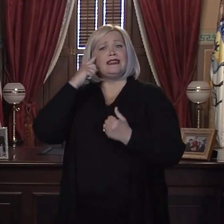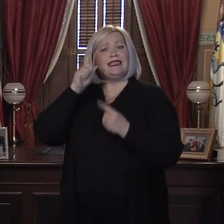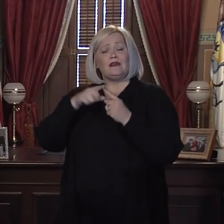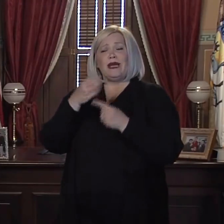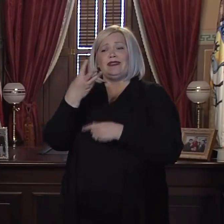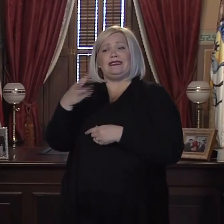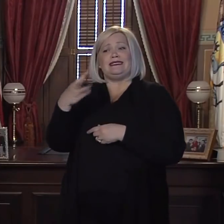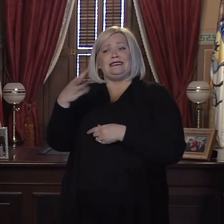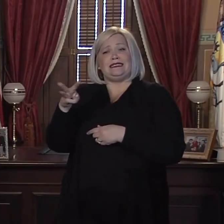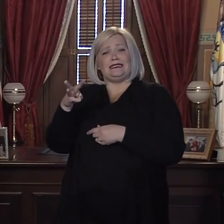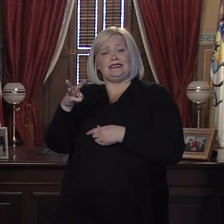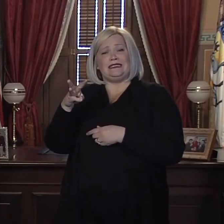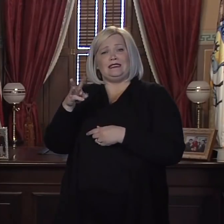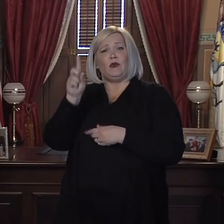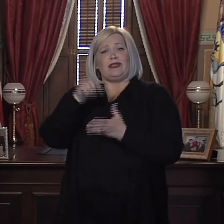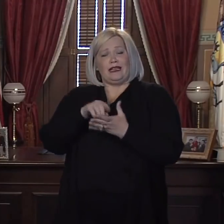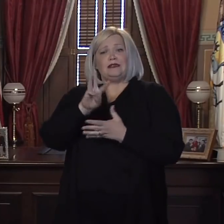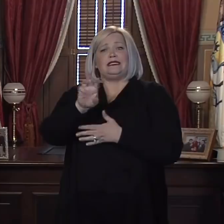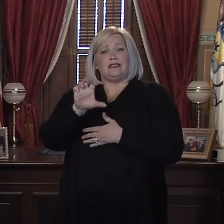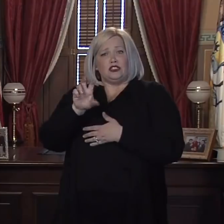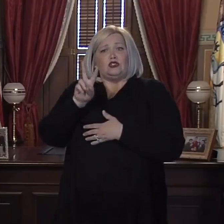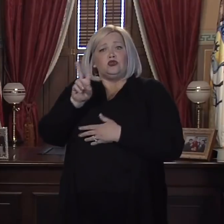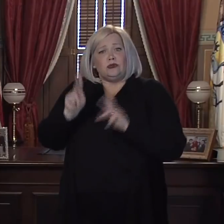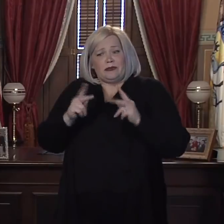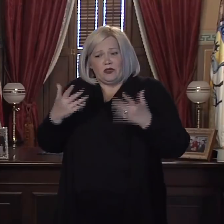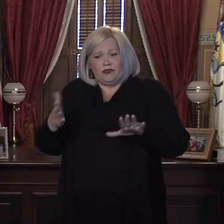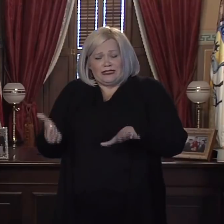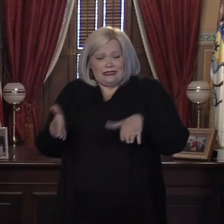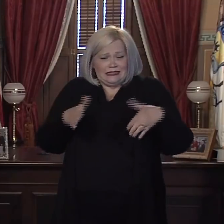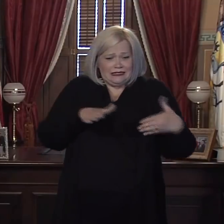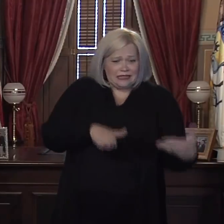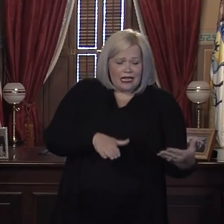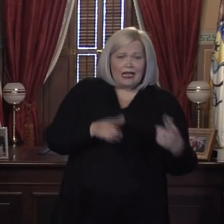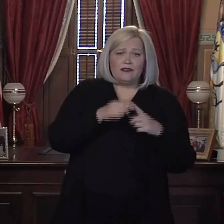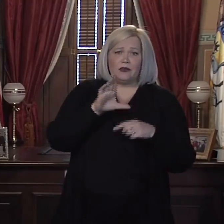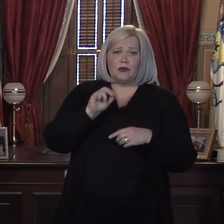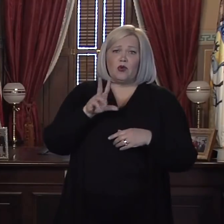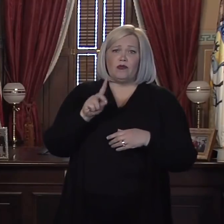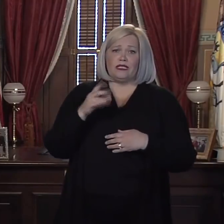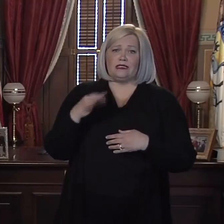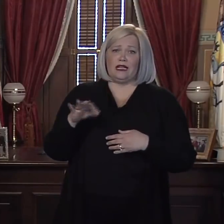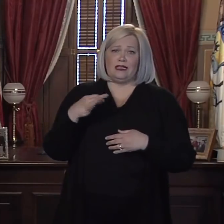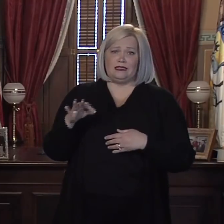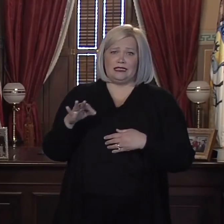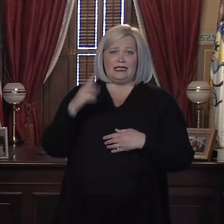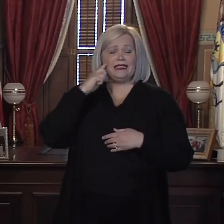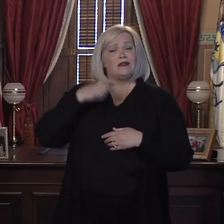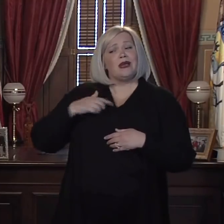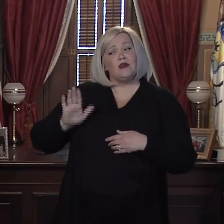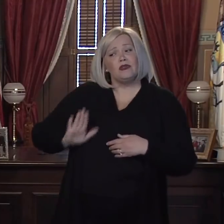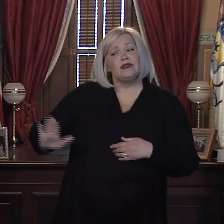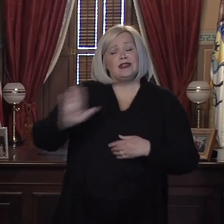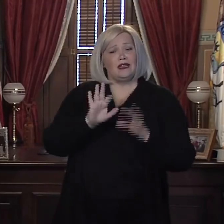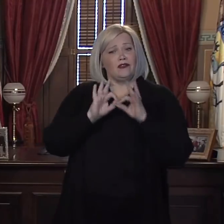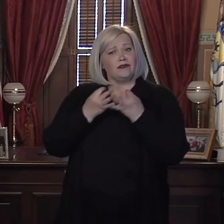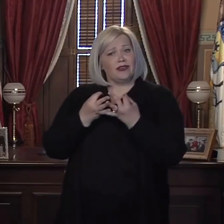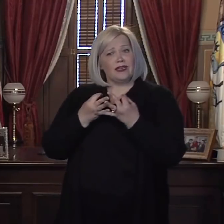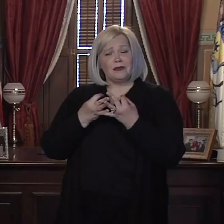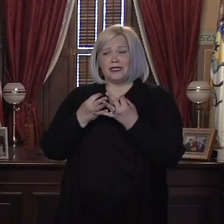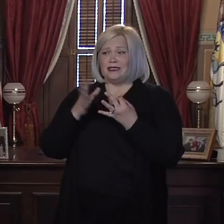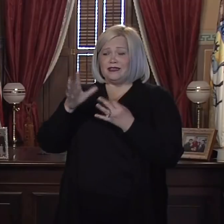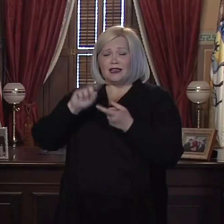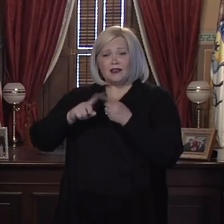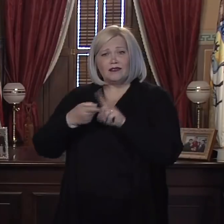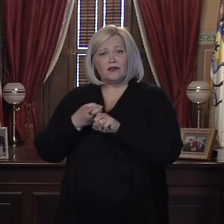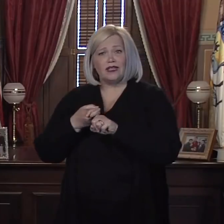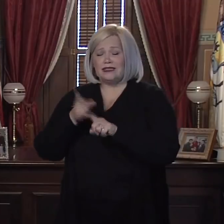1,602 Michiganders who've died from COVID-19. Think about their families and their loved ones who can't support